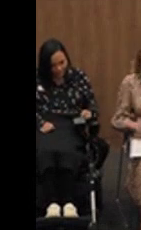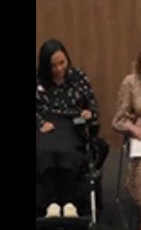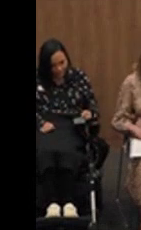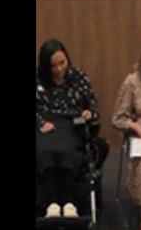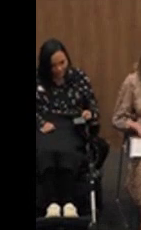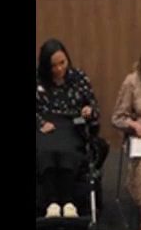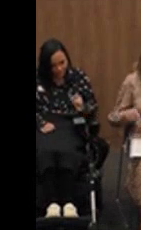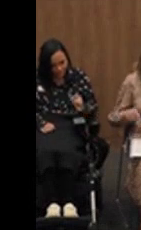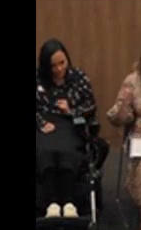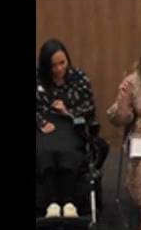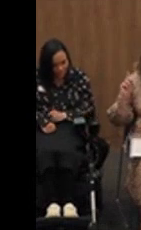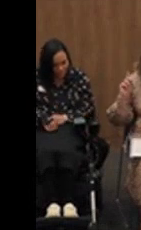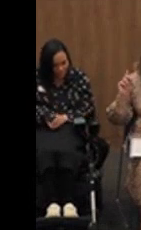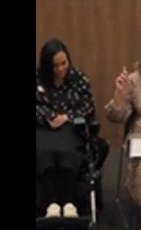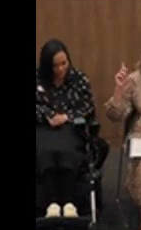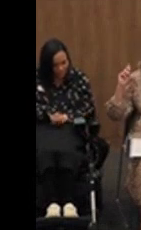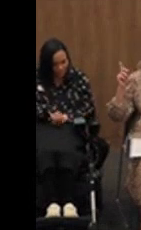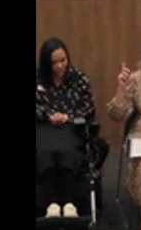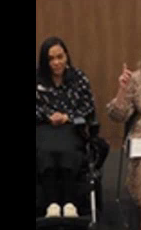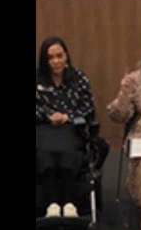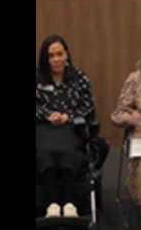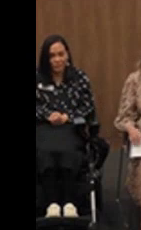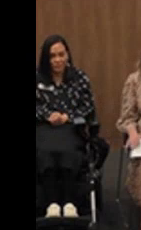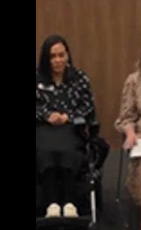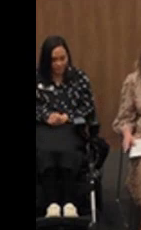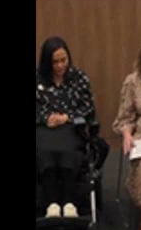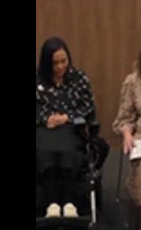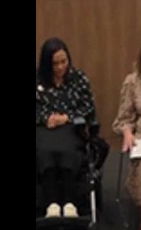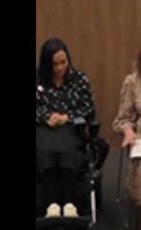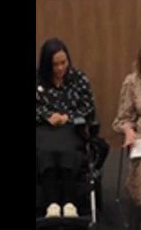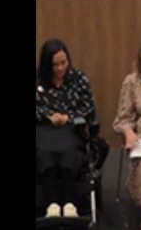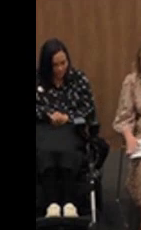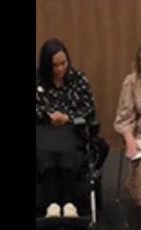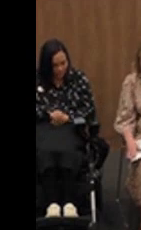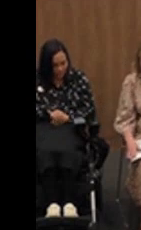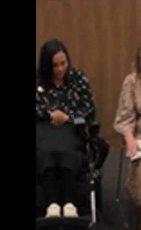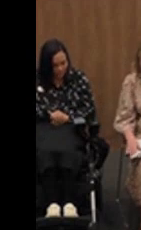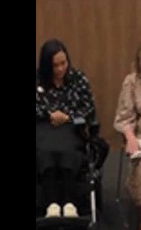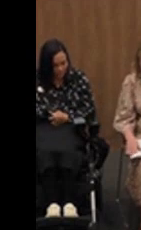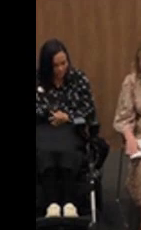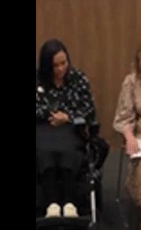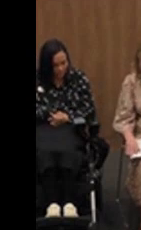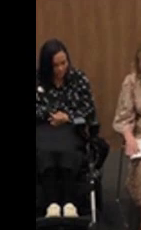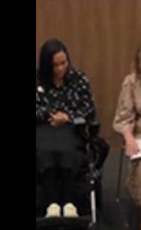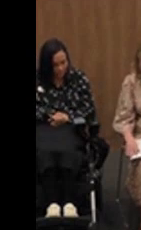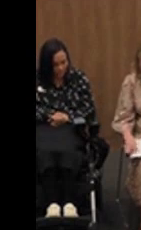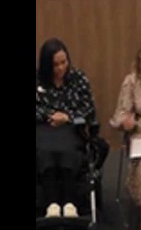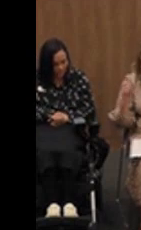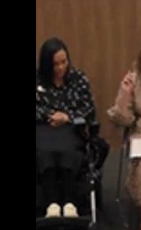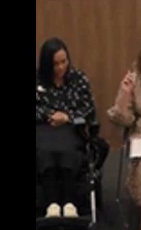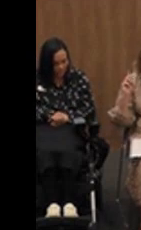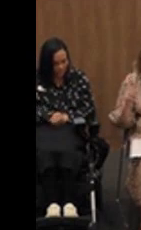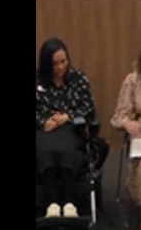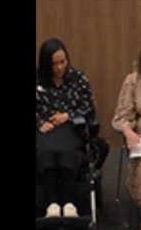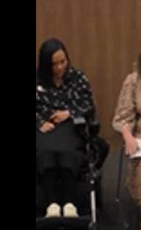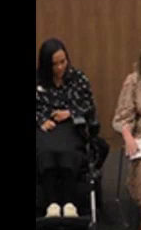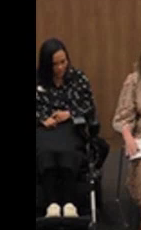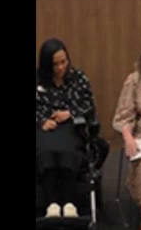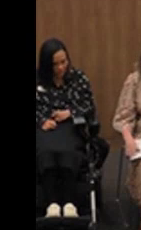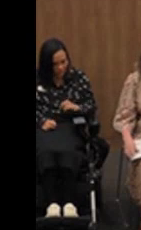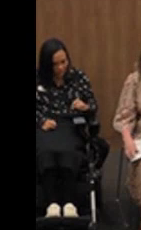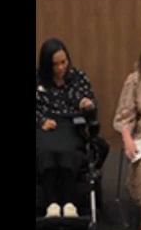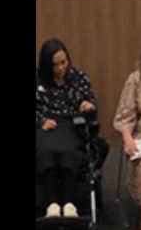if you're not already. You can sign up to the Health Network's bulletin and stay up to date with the Disability Health Network. Our details are up on the